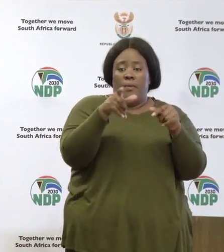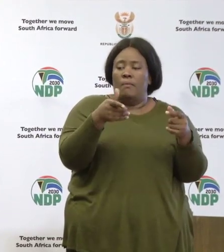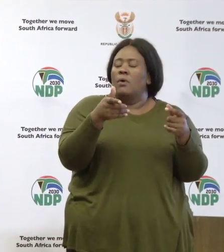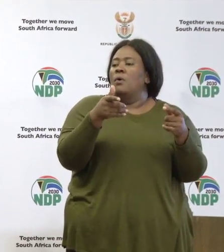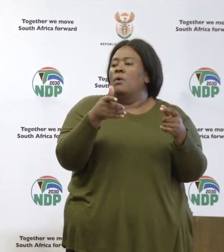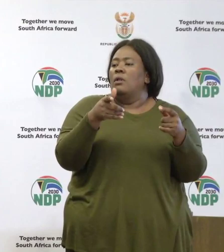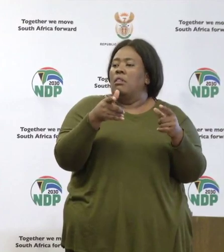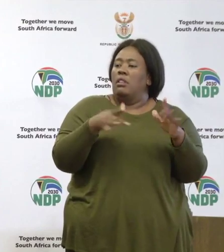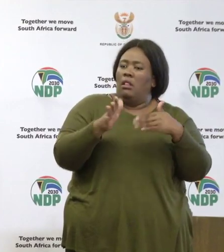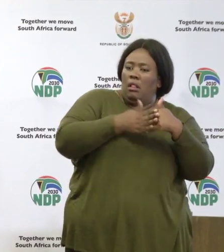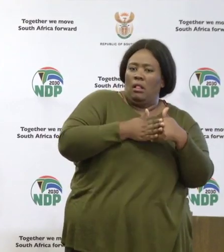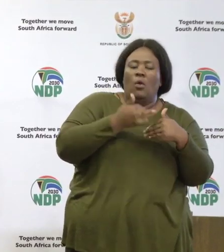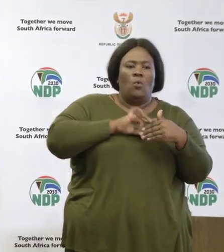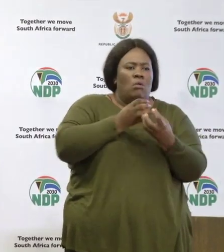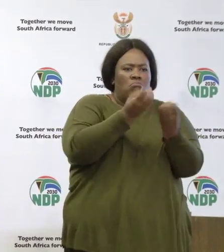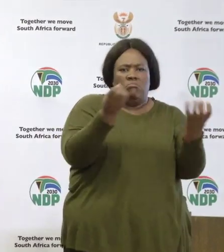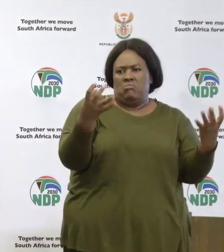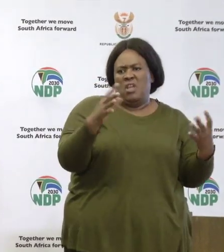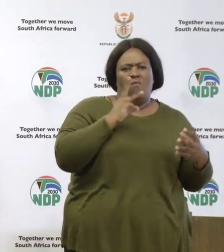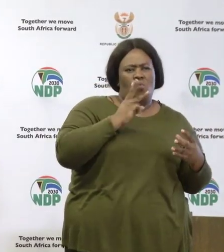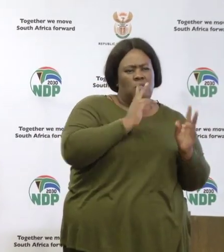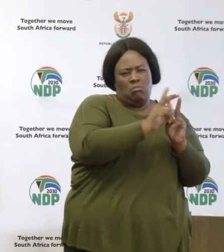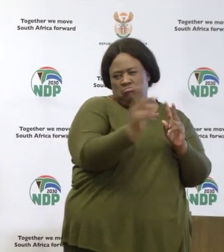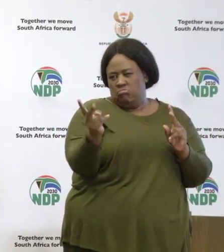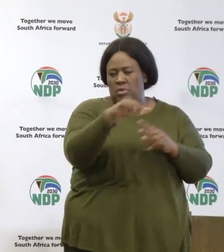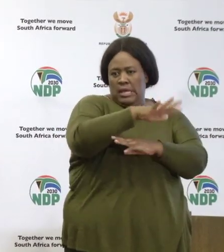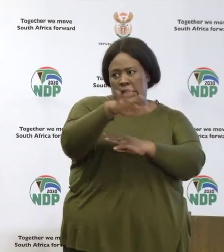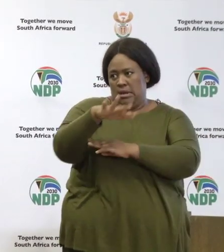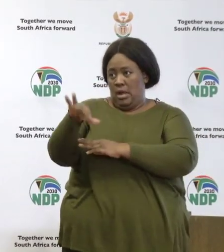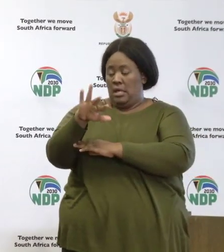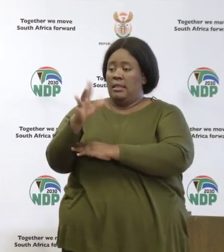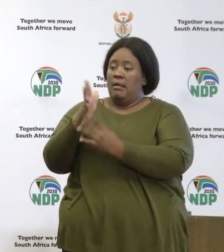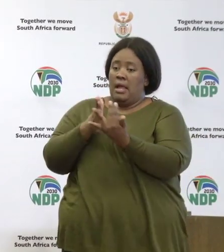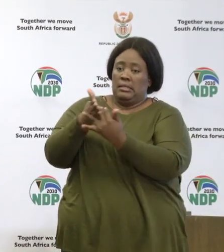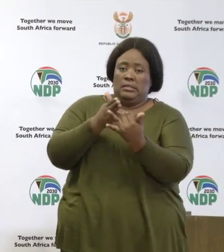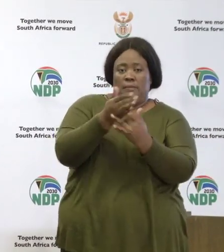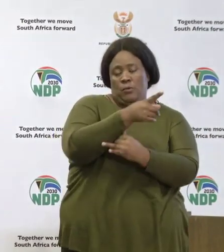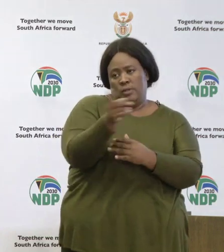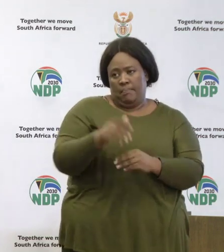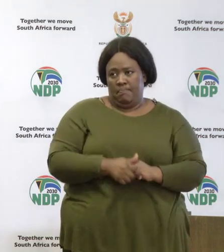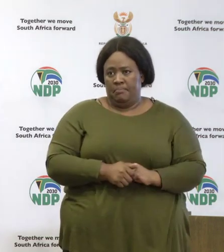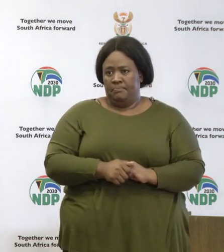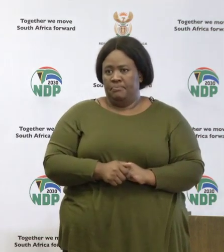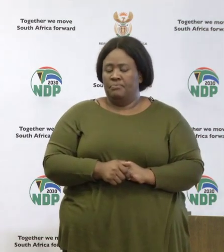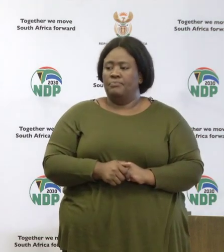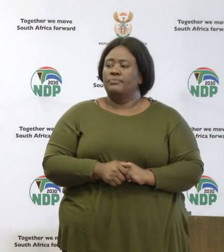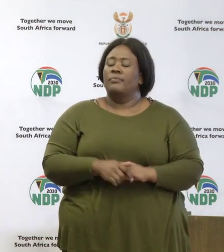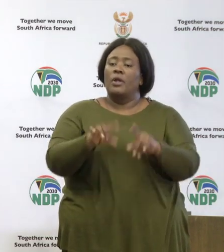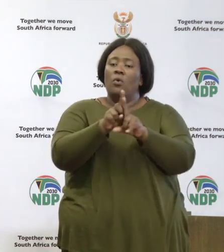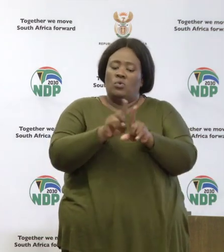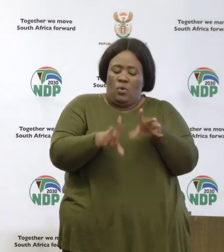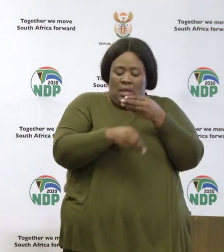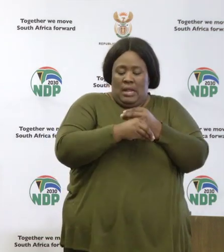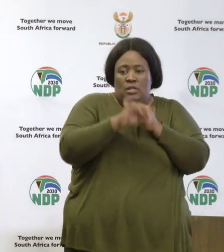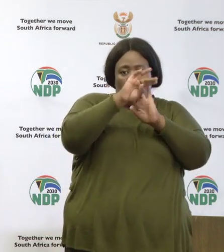are providing water to them in various areas that are accessible to them. We've added onto the list of